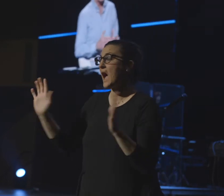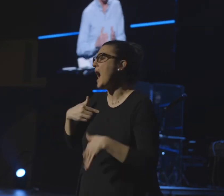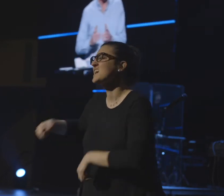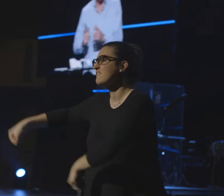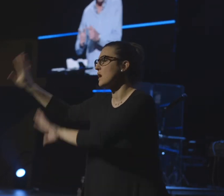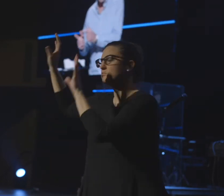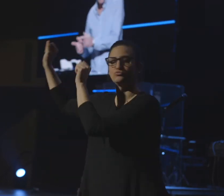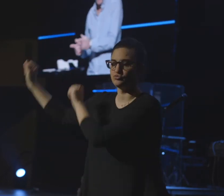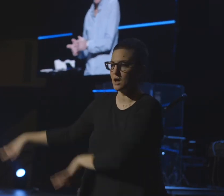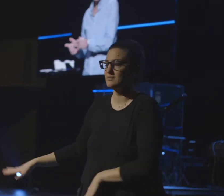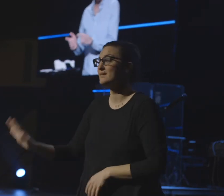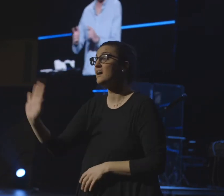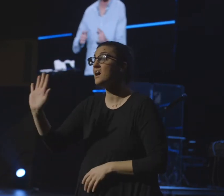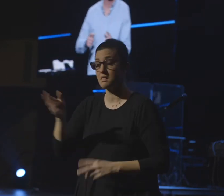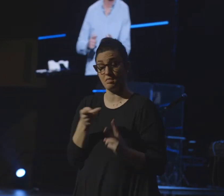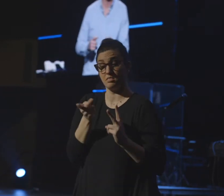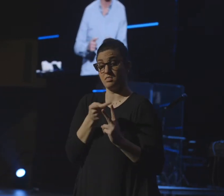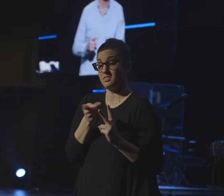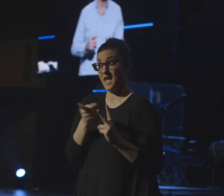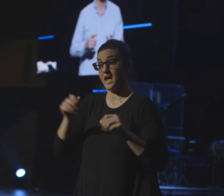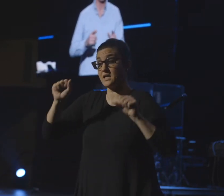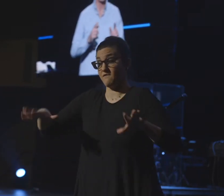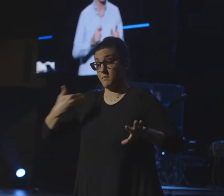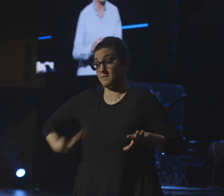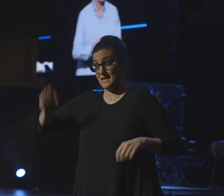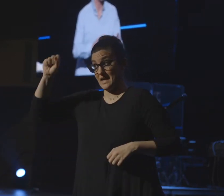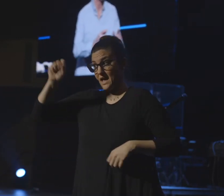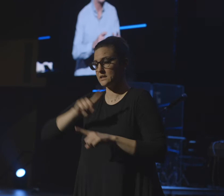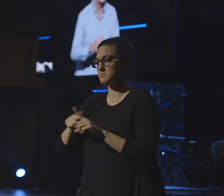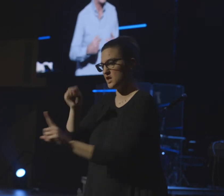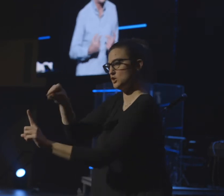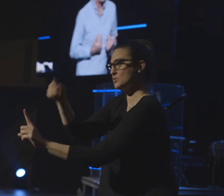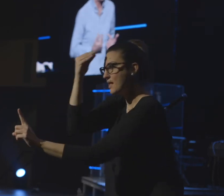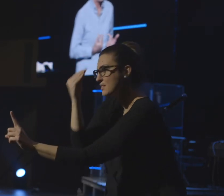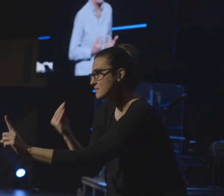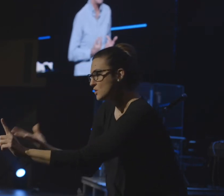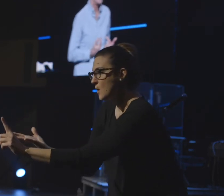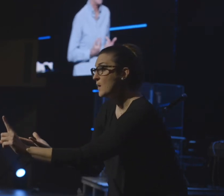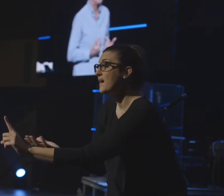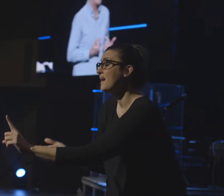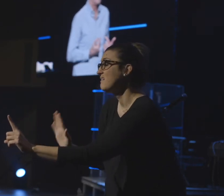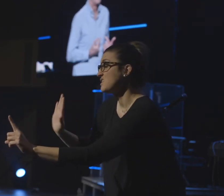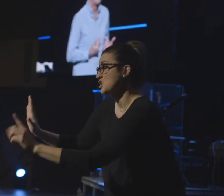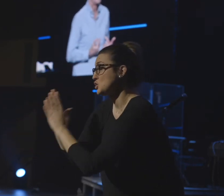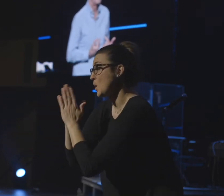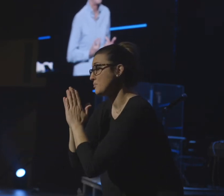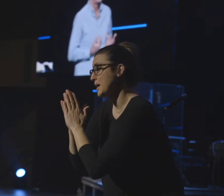on them. Although they've given up on me, I want you to send them a message and say, listen, I can't hear your prayers. You didn't give me